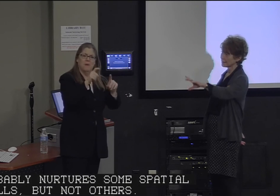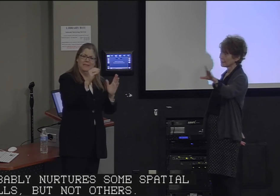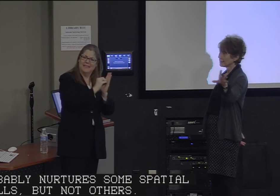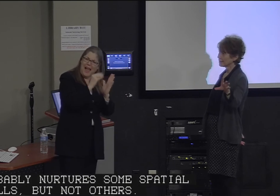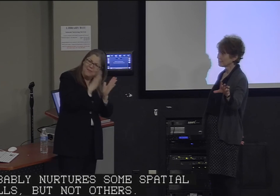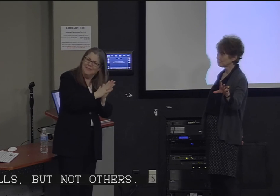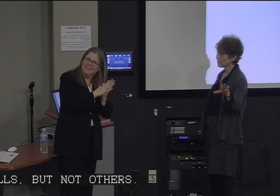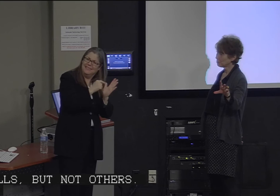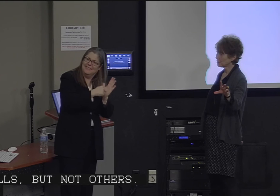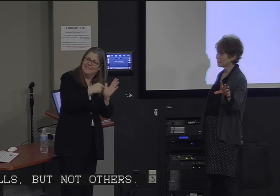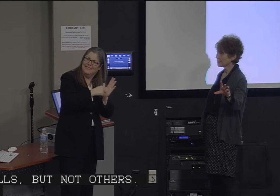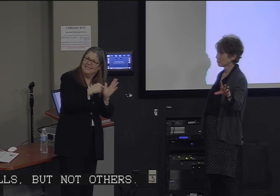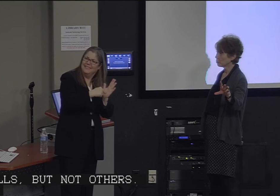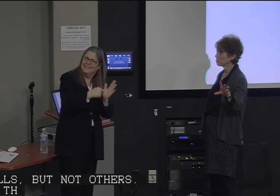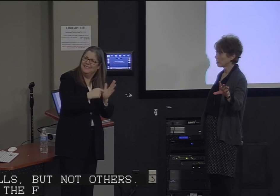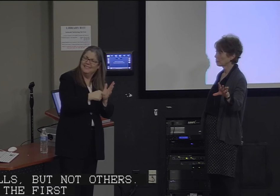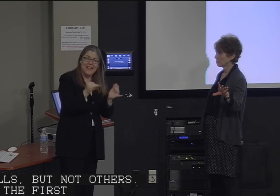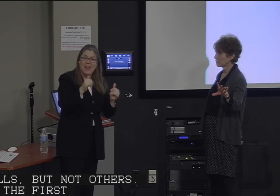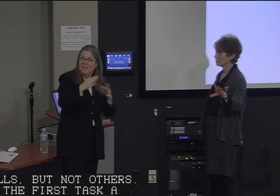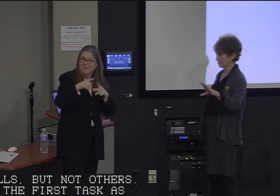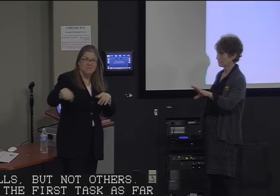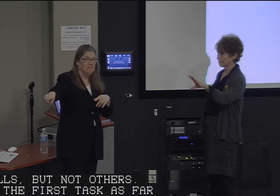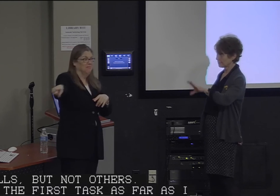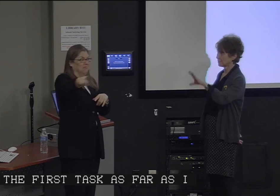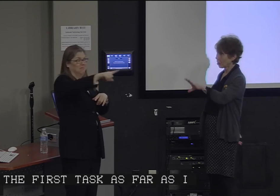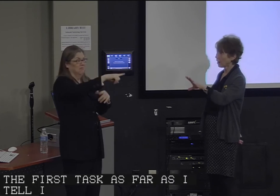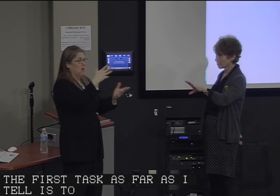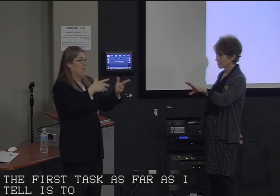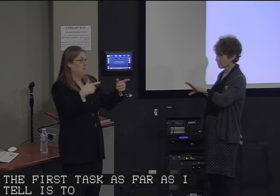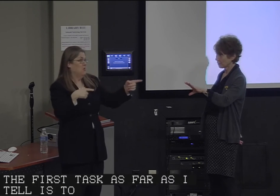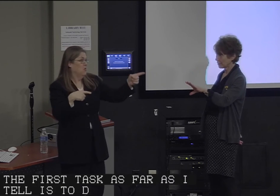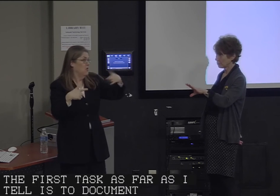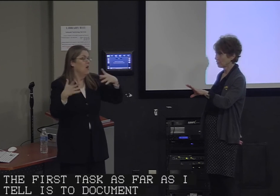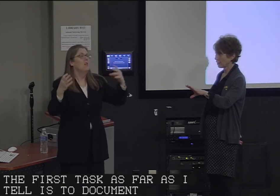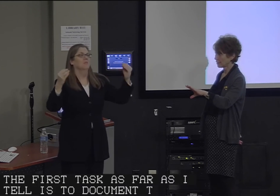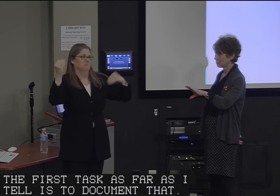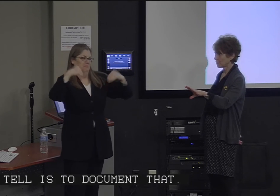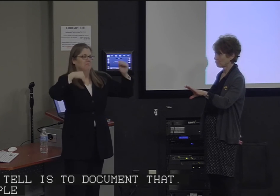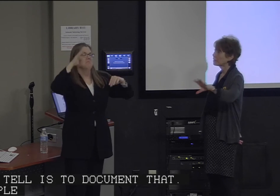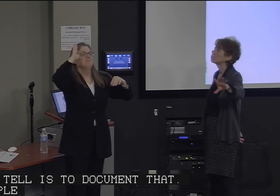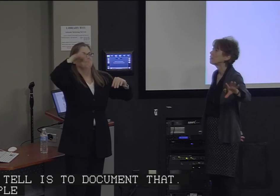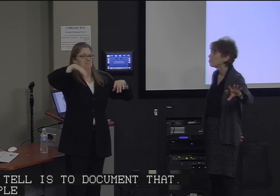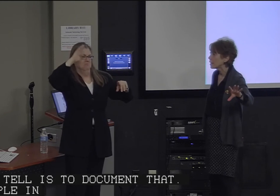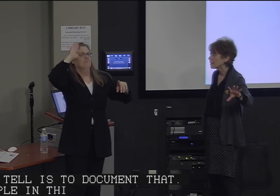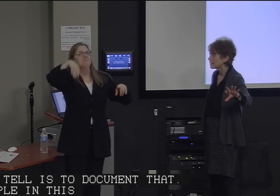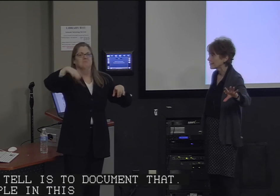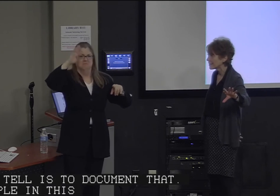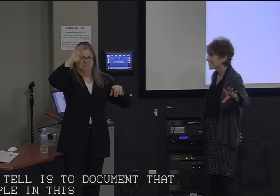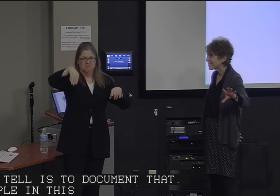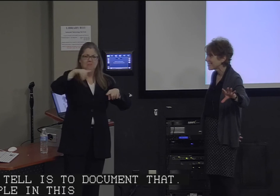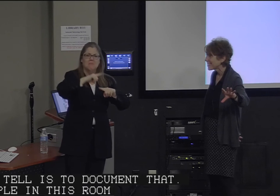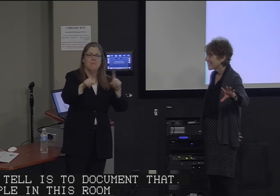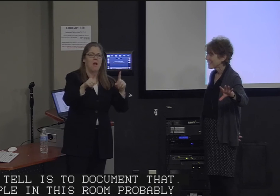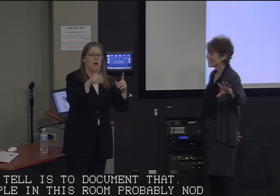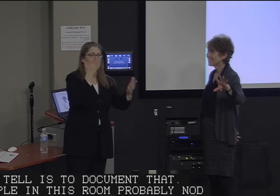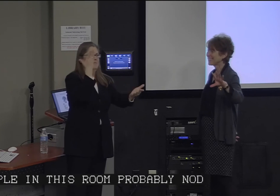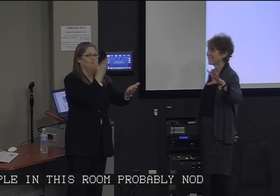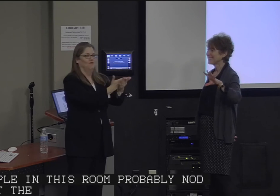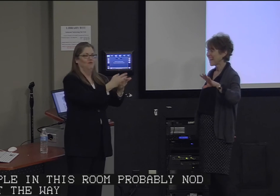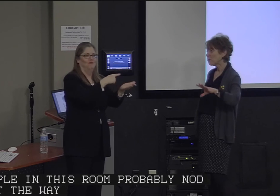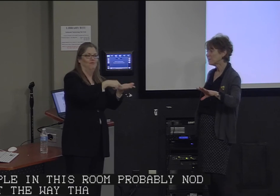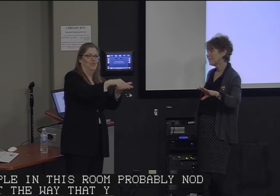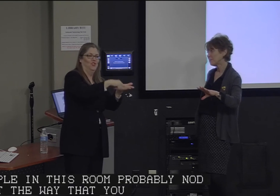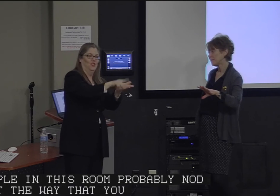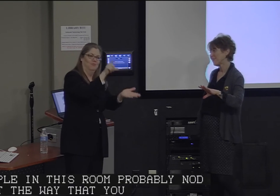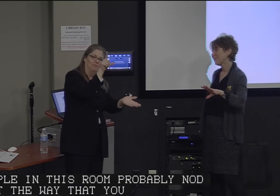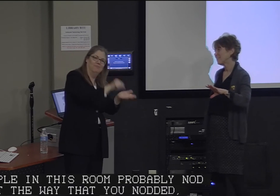Like, people in this room probably nod just the way you nodded, but we don't know that in the literature. So I think